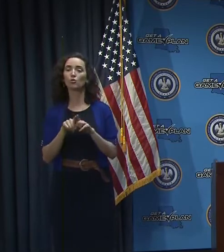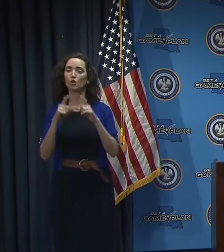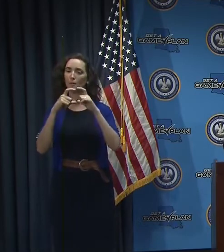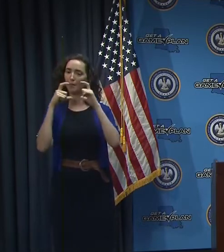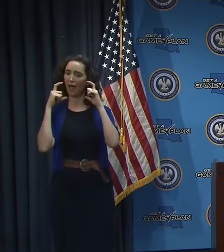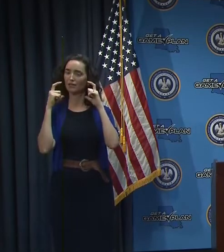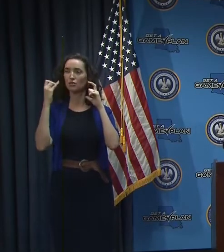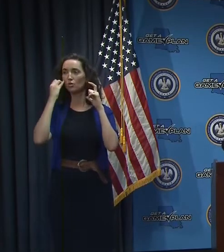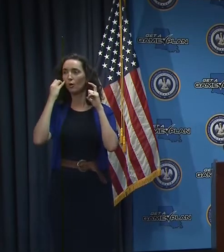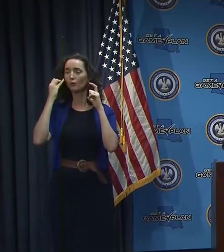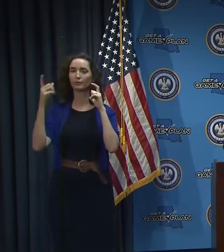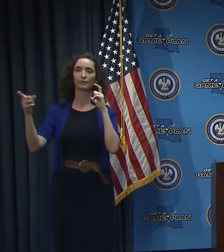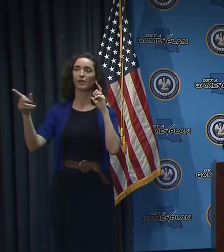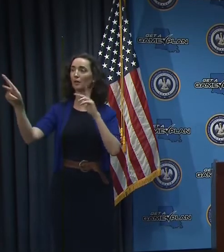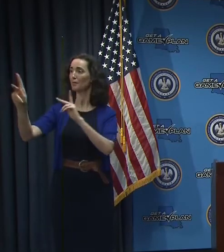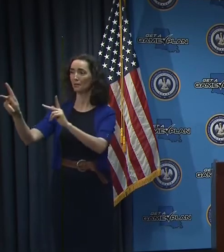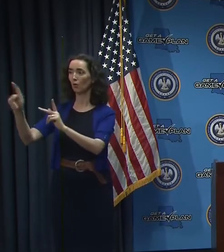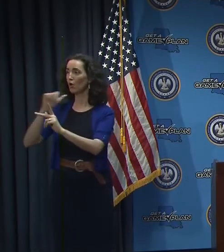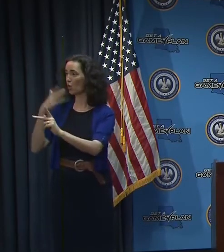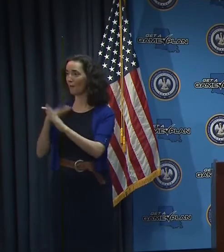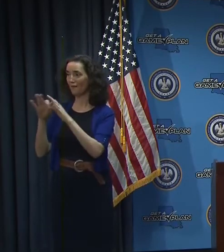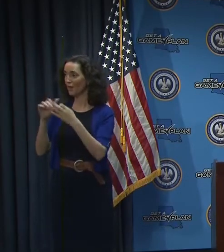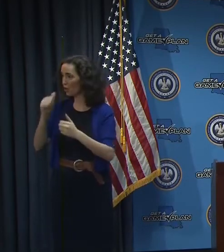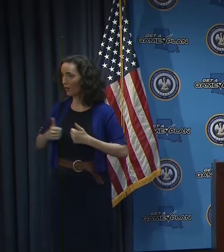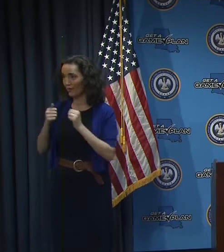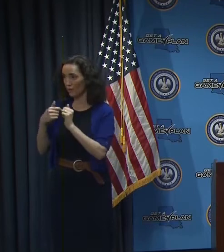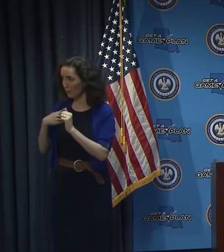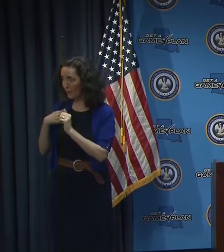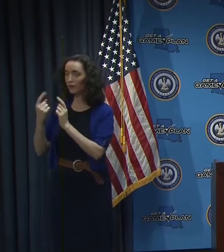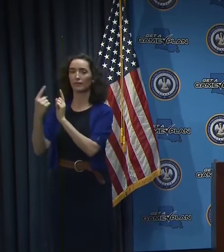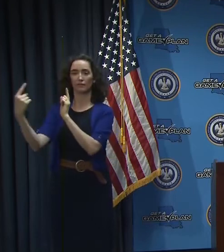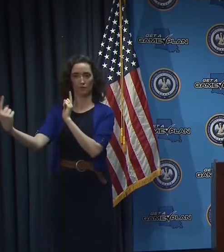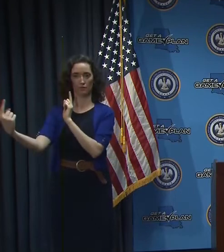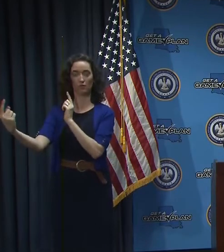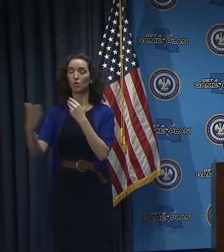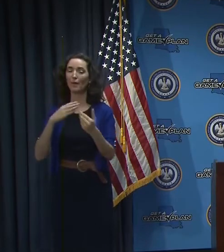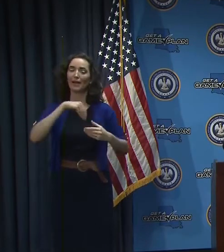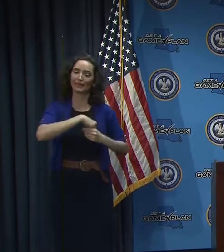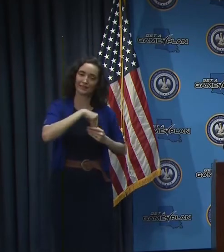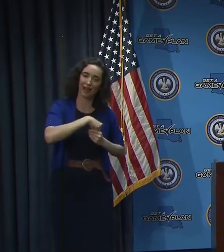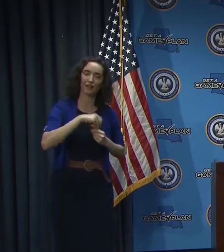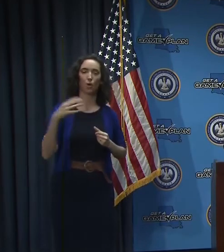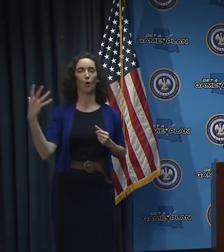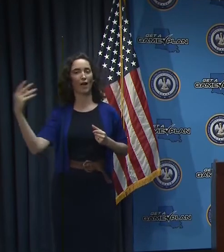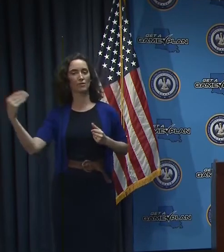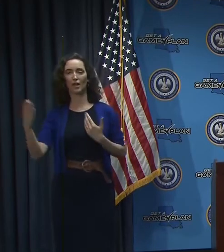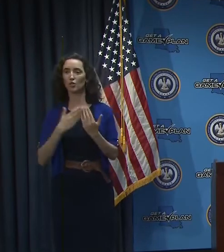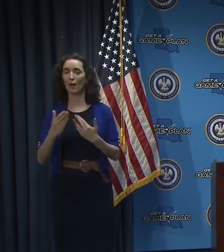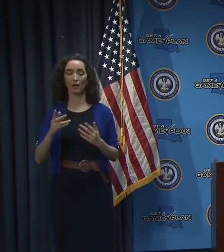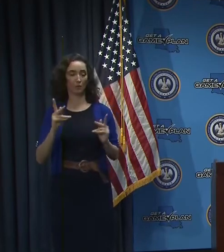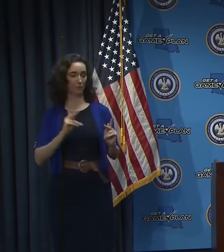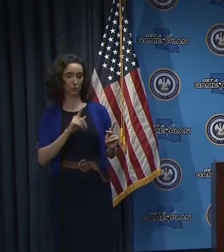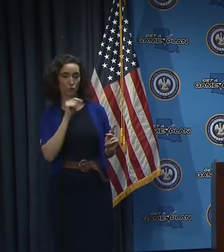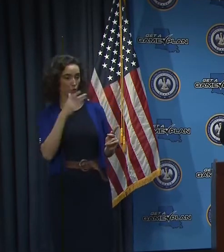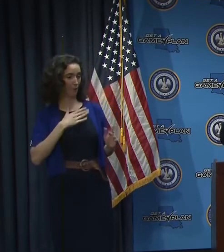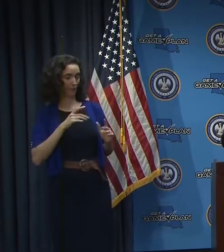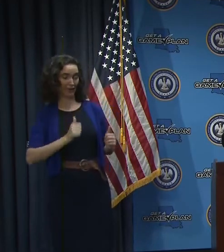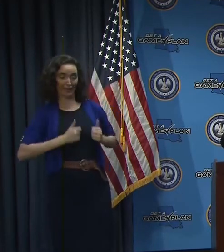mask when you're around individuals that are not in your immediate household. So again, whether you're indoors or outdoors, if you're around folks who are not in your immediate